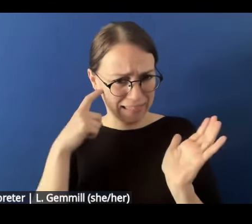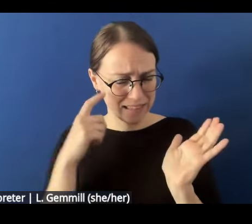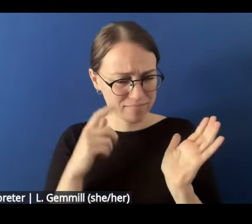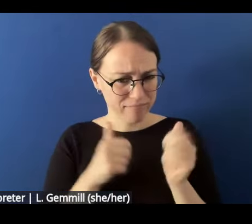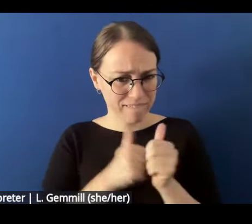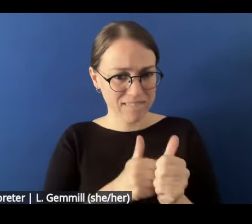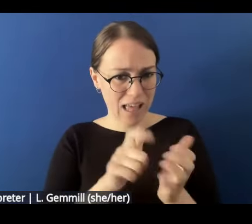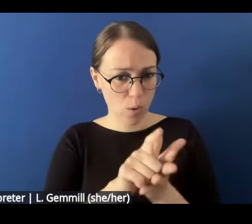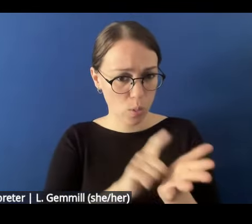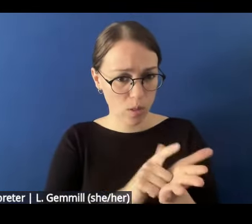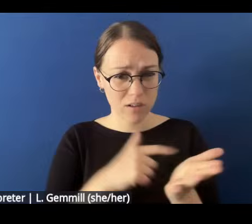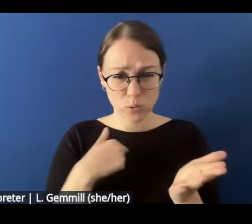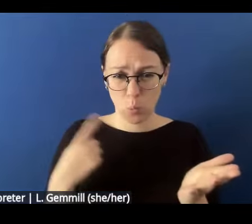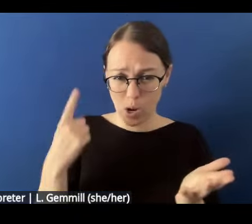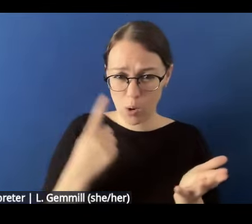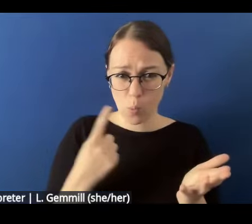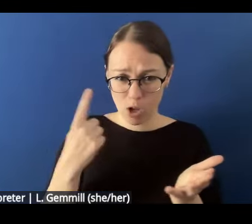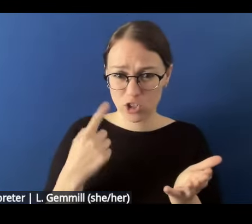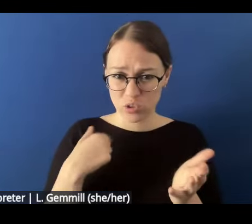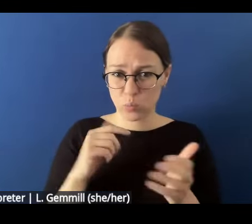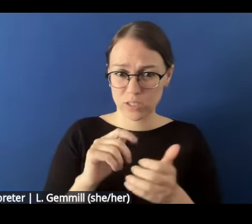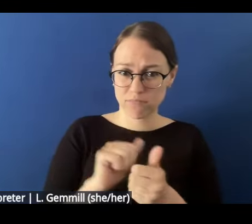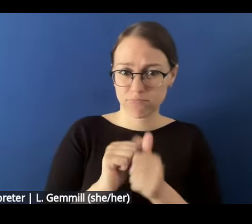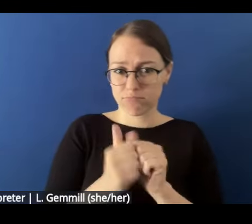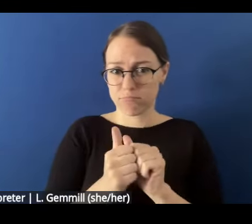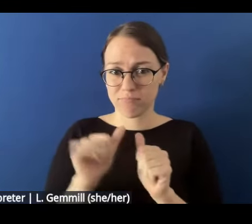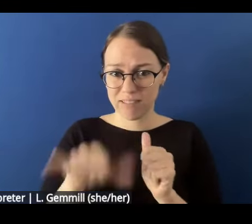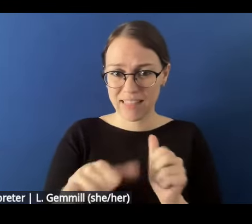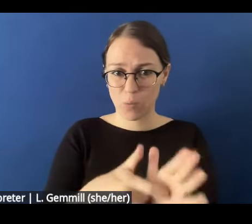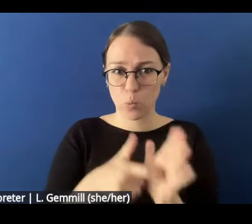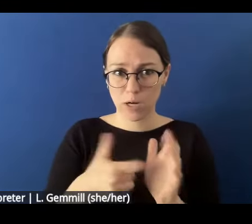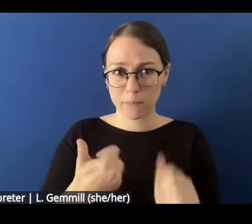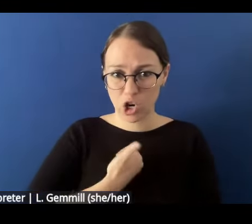we make that requirement ourselves?